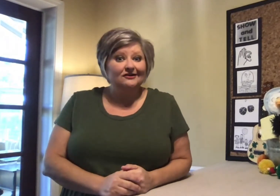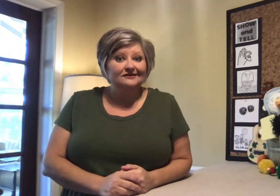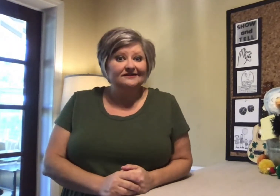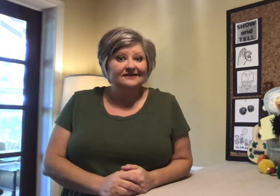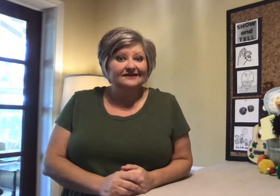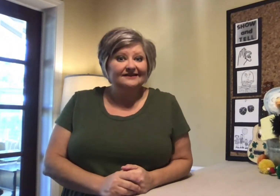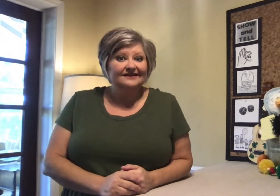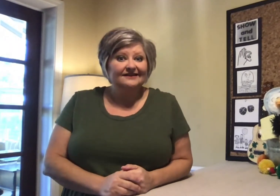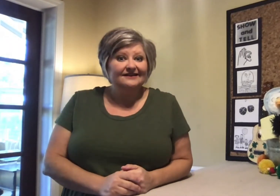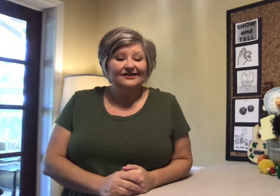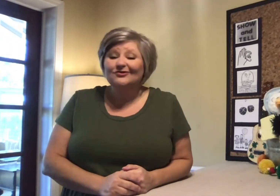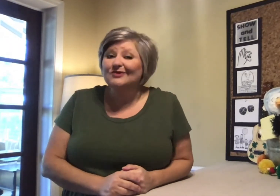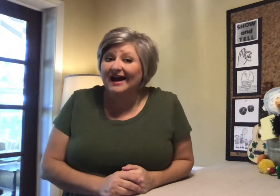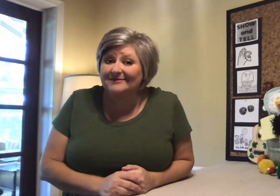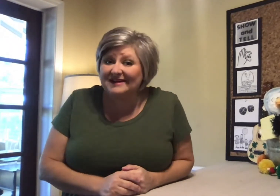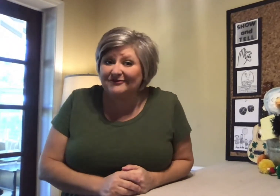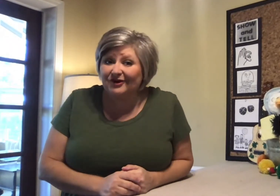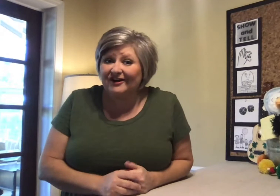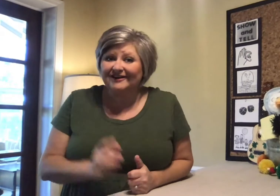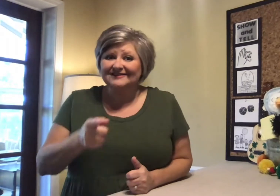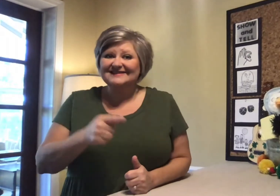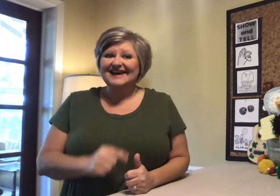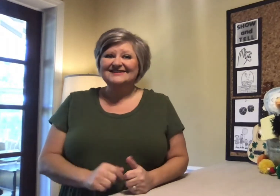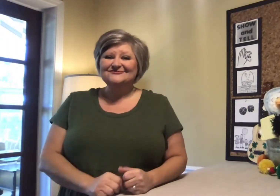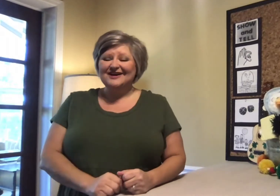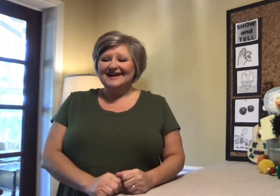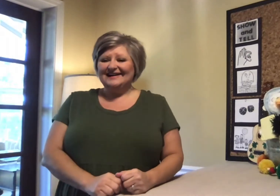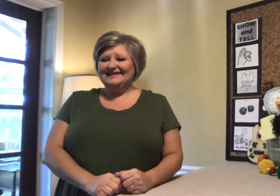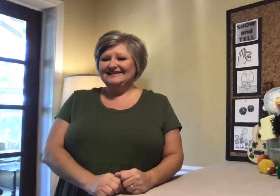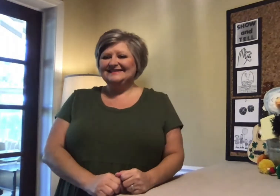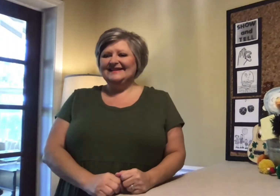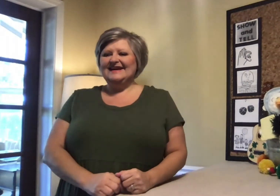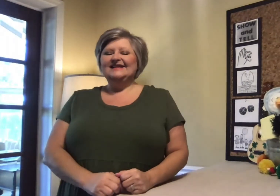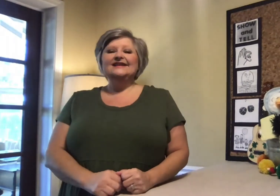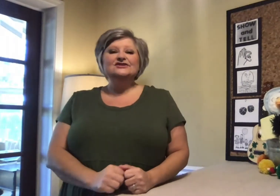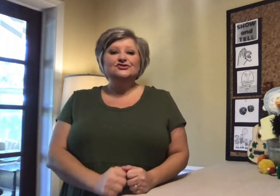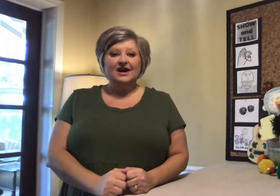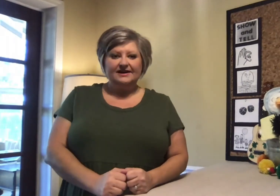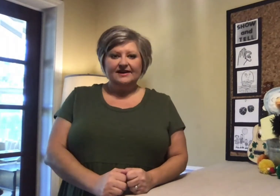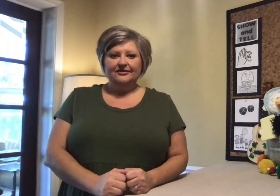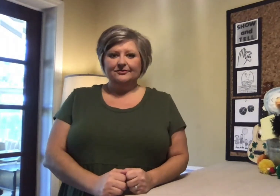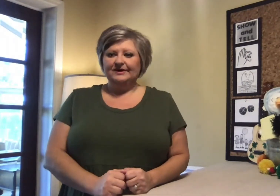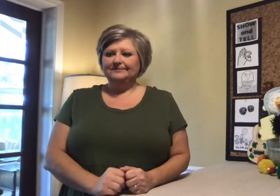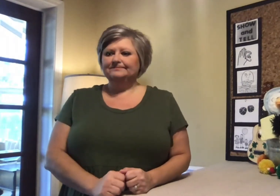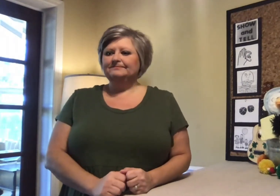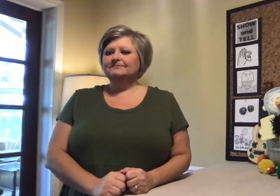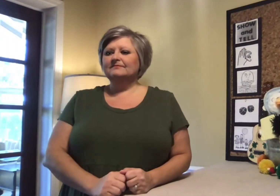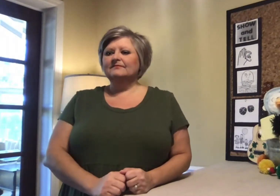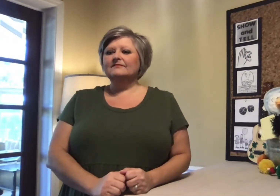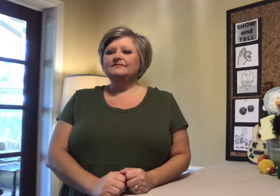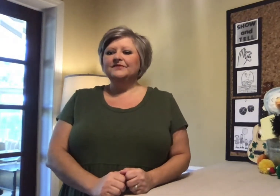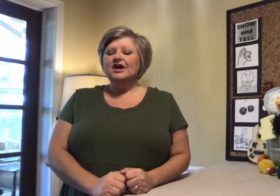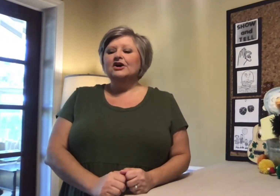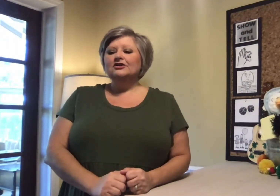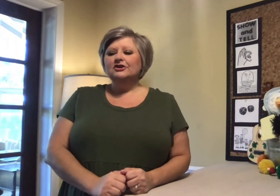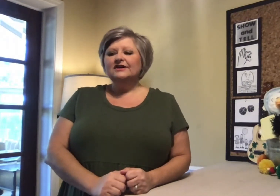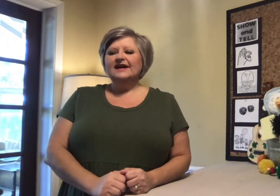called rhyming words. That's right. Let's try another one. Look at